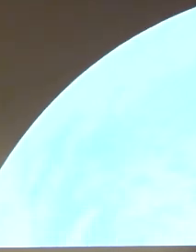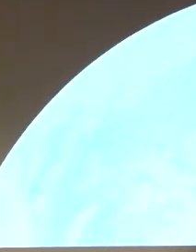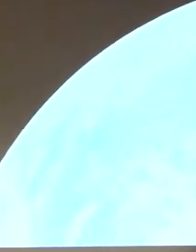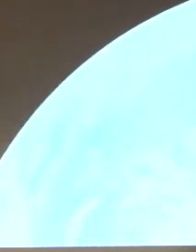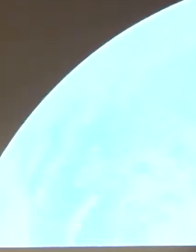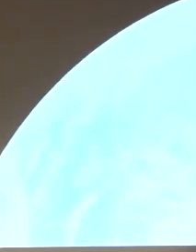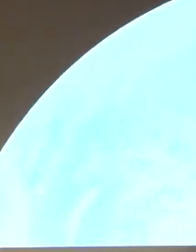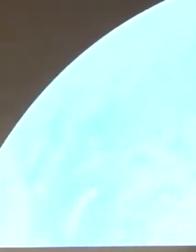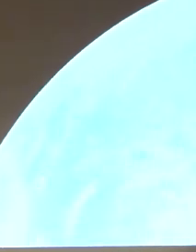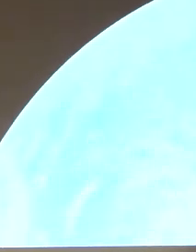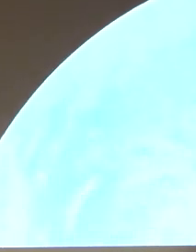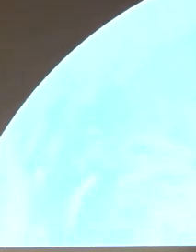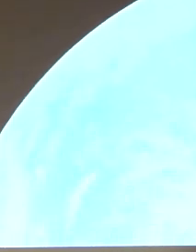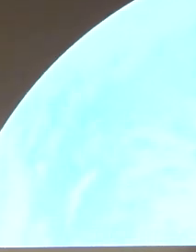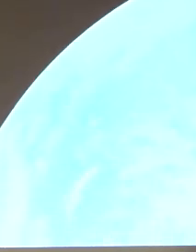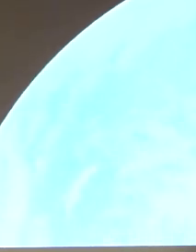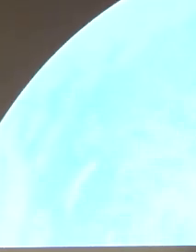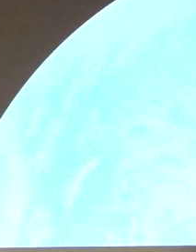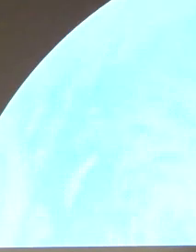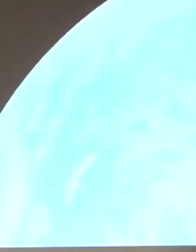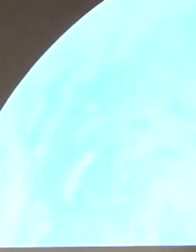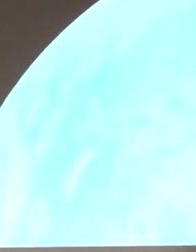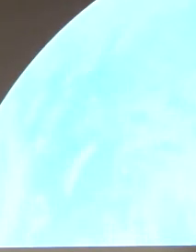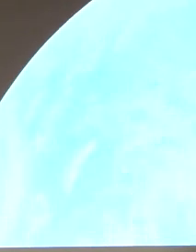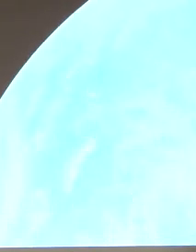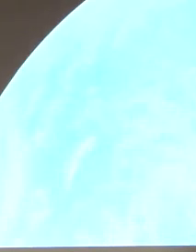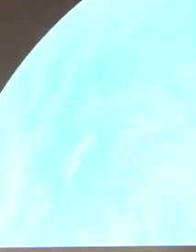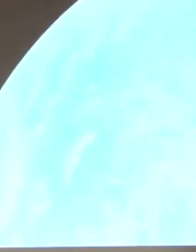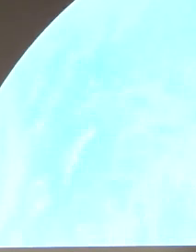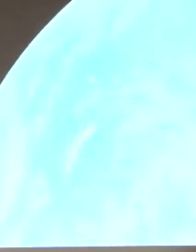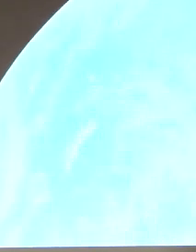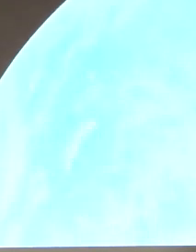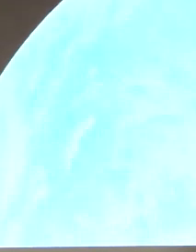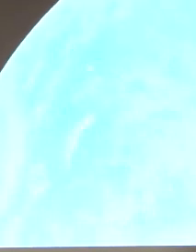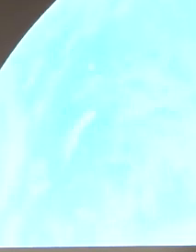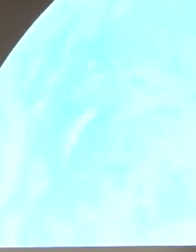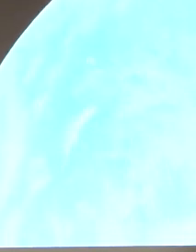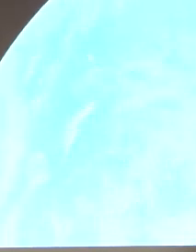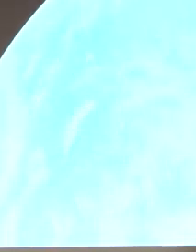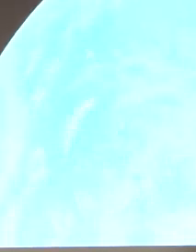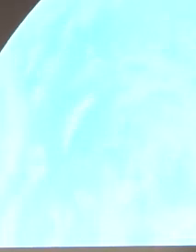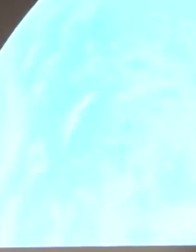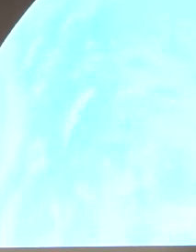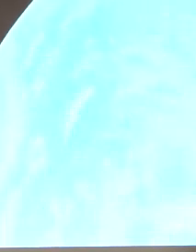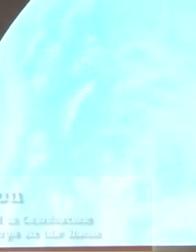to simplify the matter, that there's a major problem with that kind of interpretation. Sorry.